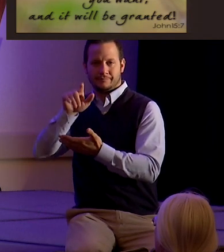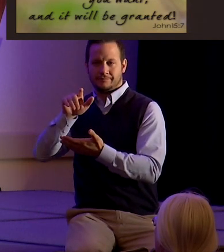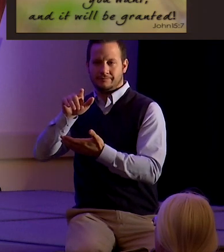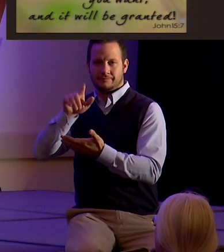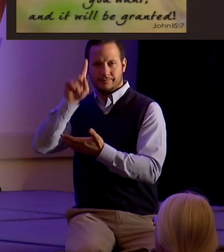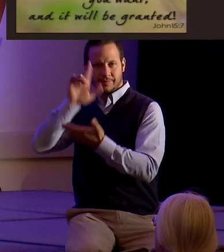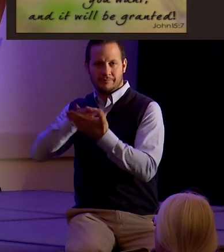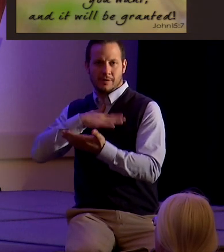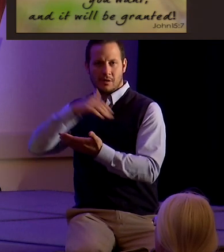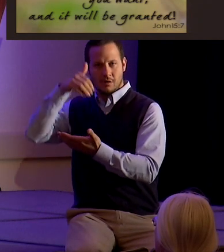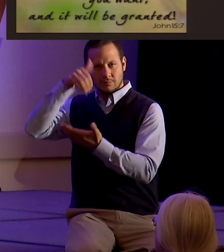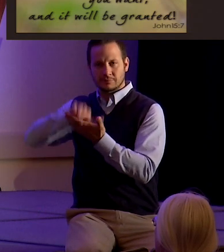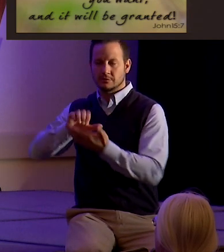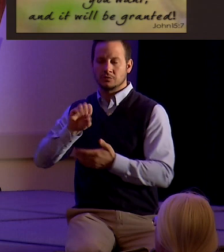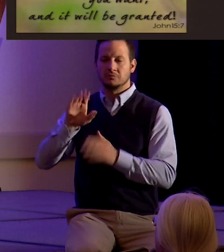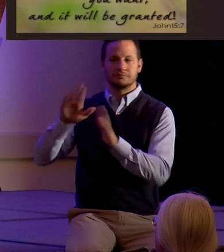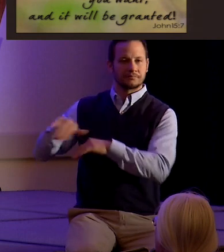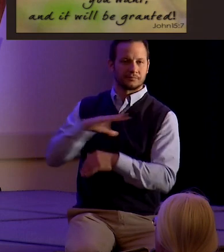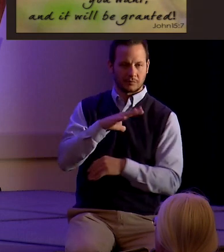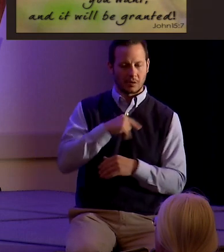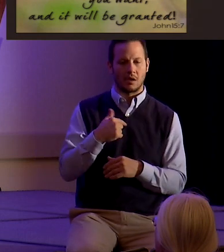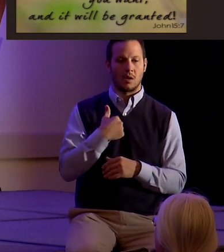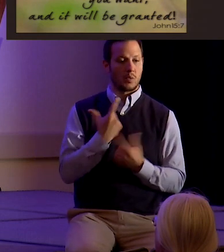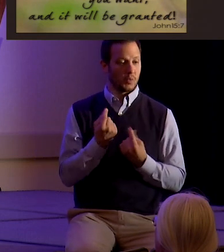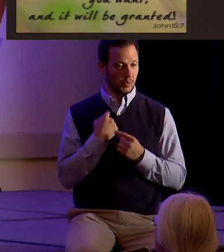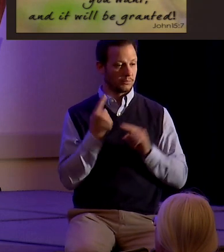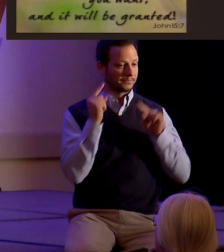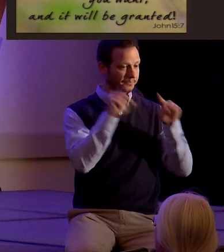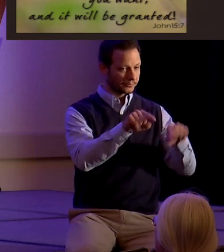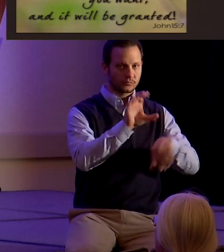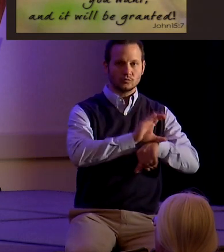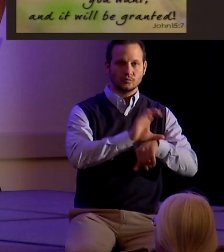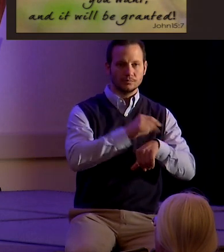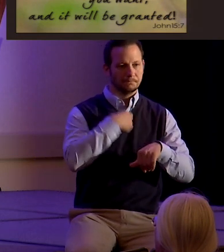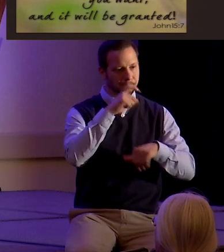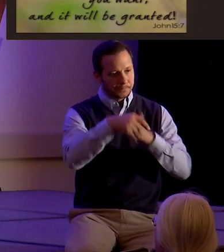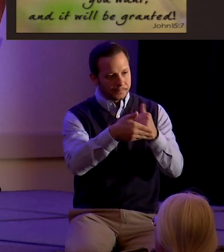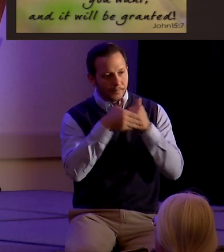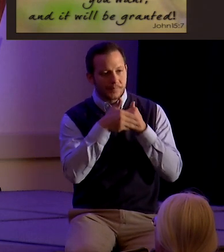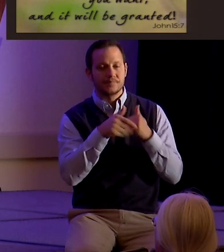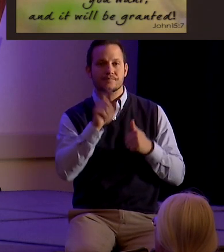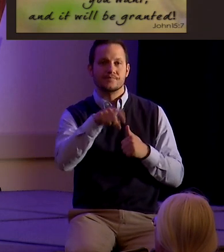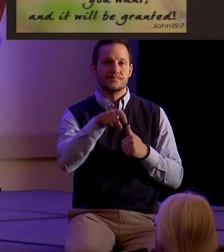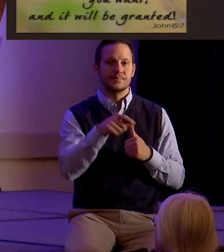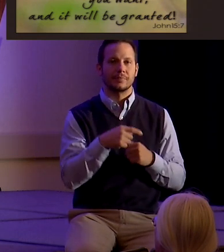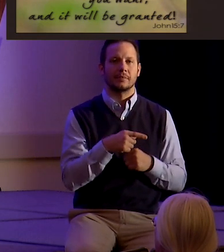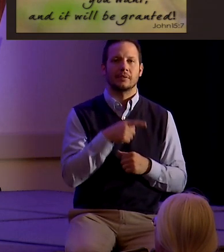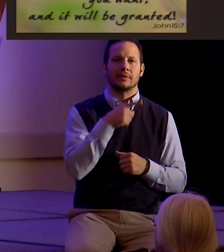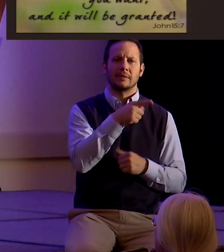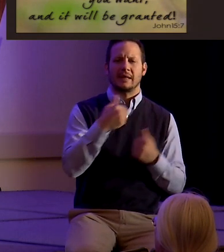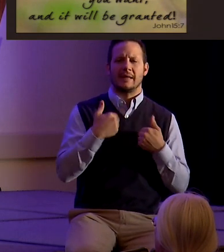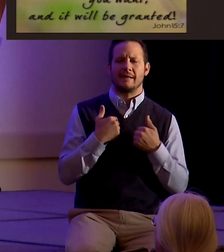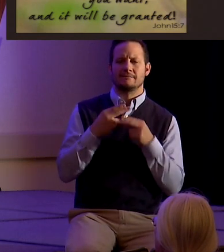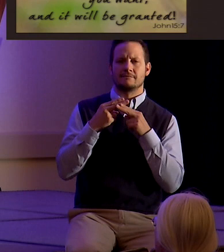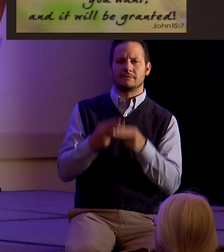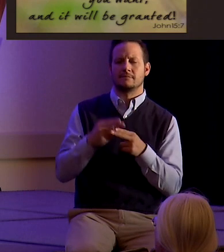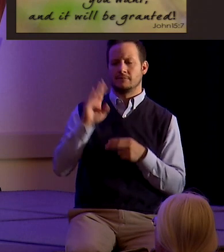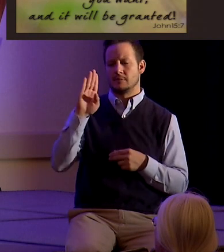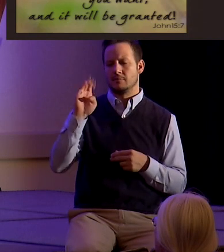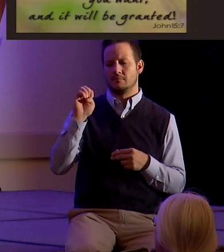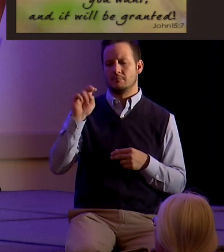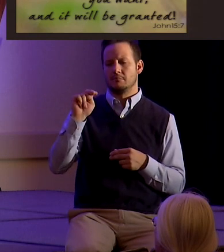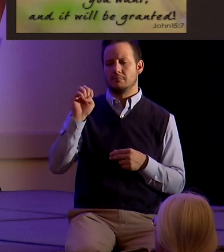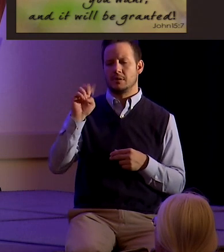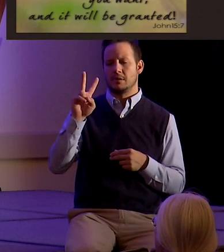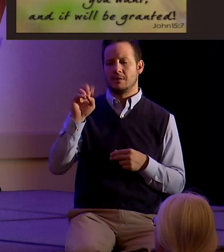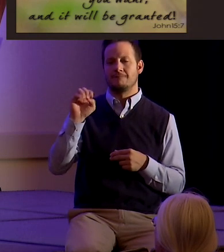So I went to my church. And my church, they have a benevolence committee, and a lot of churches have these. So if